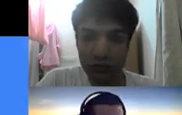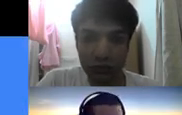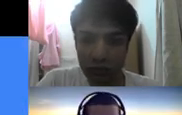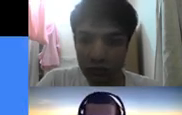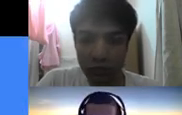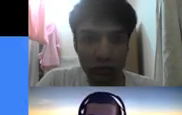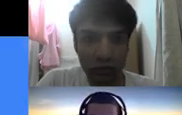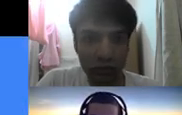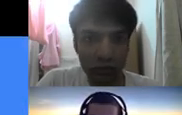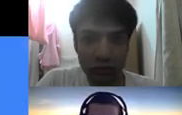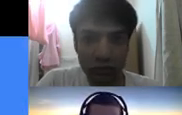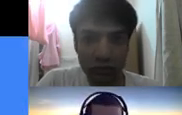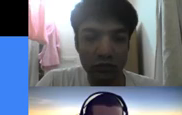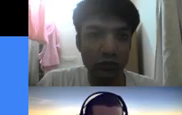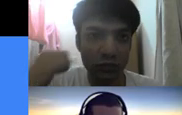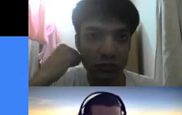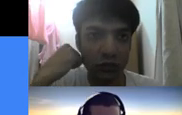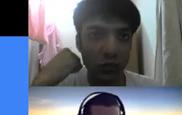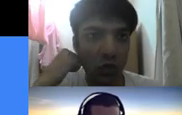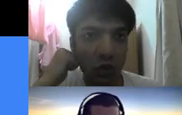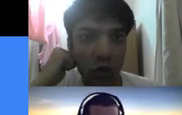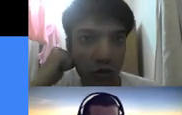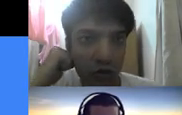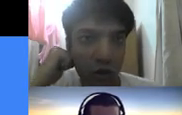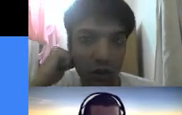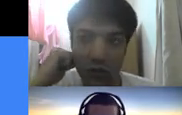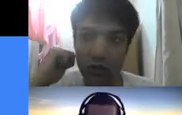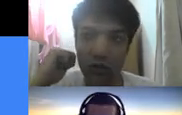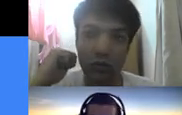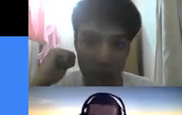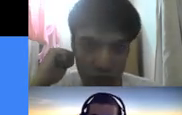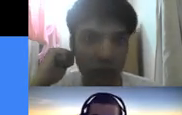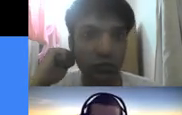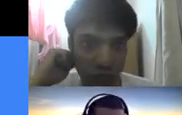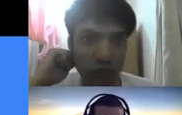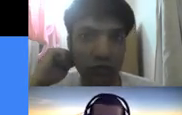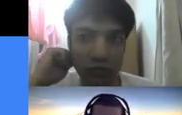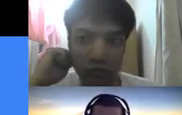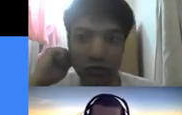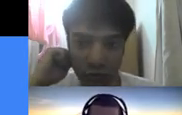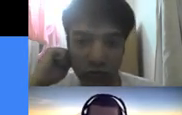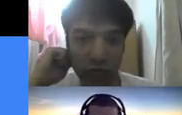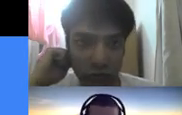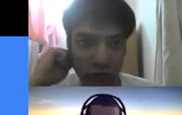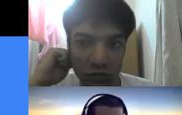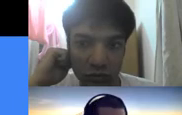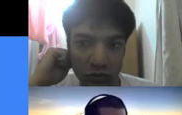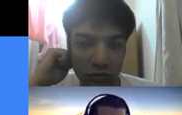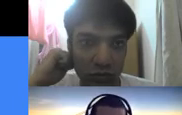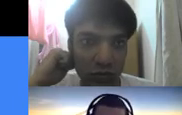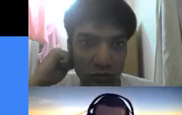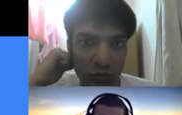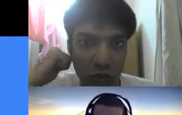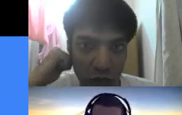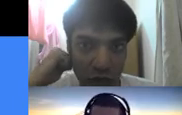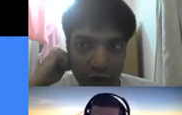And yeah, I want to thank you for listening and having this opportunity to talk about my